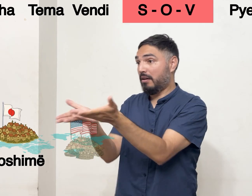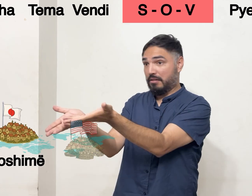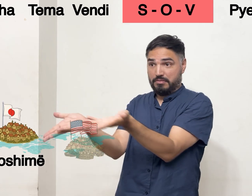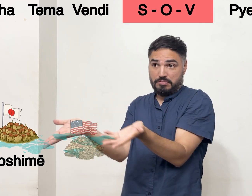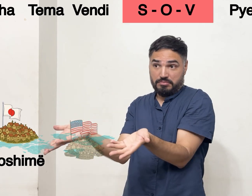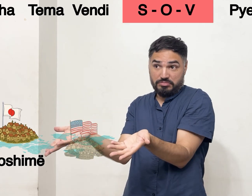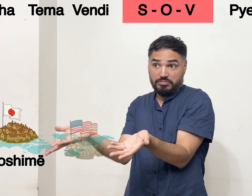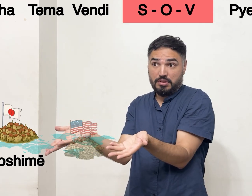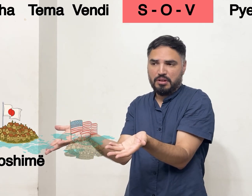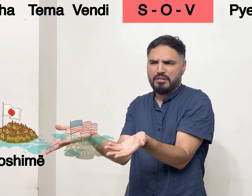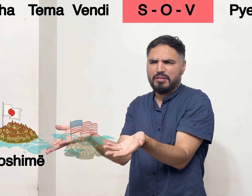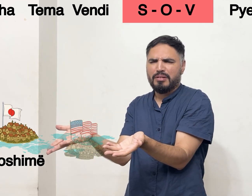Hiroshimë.